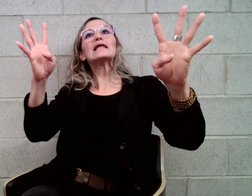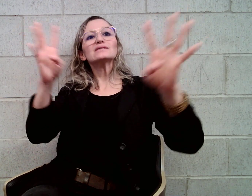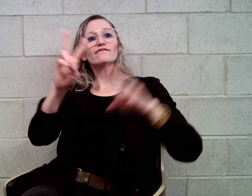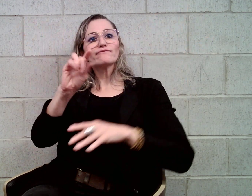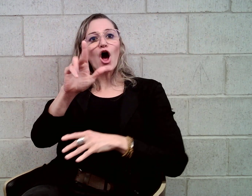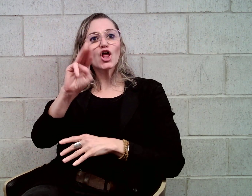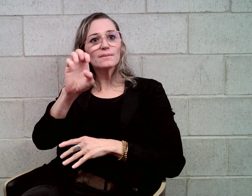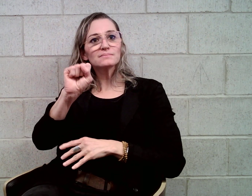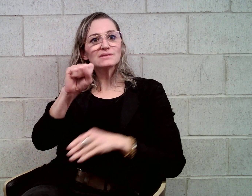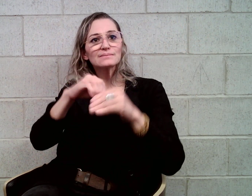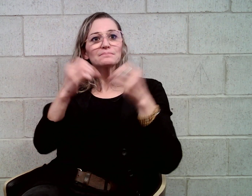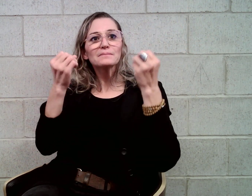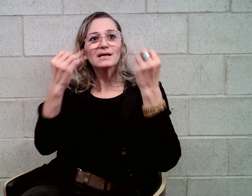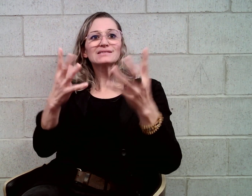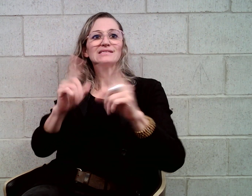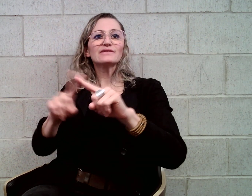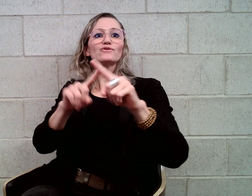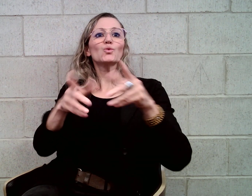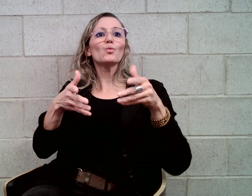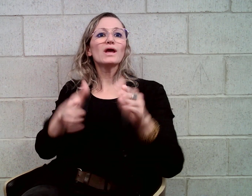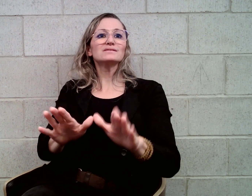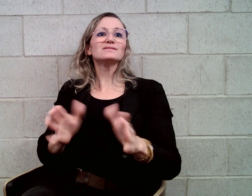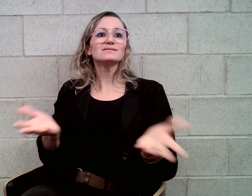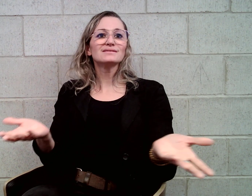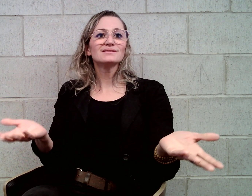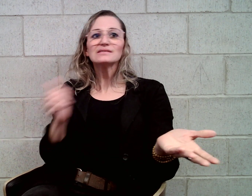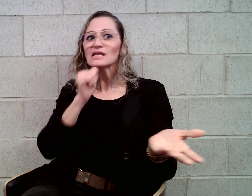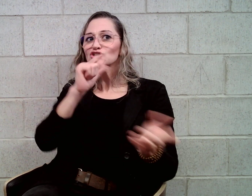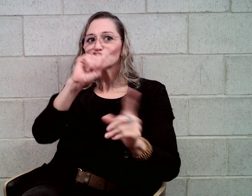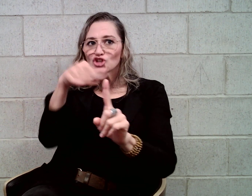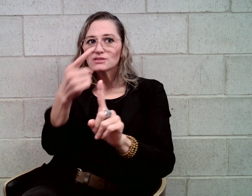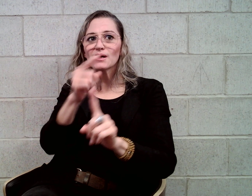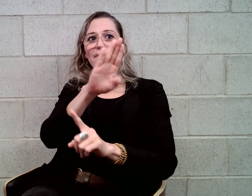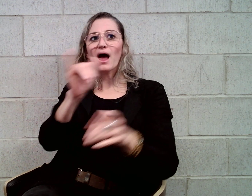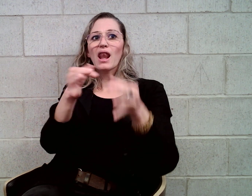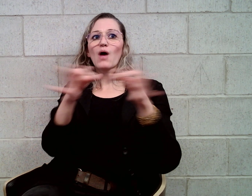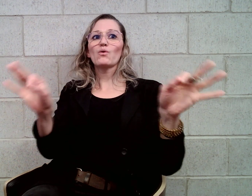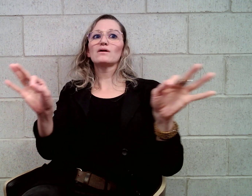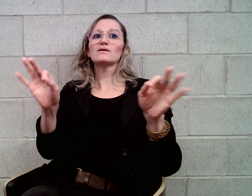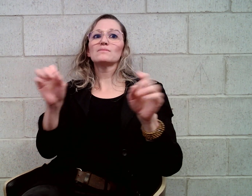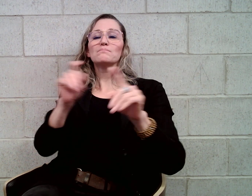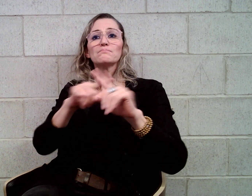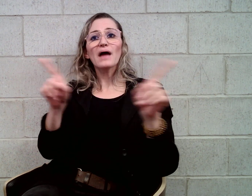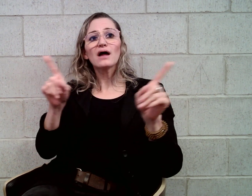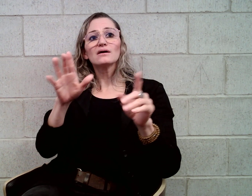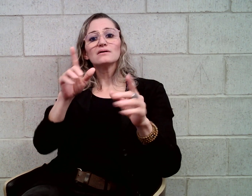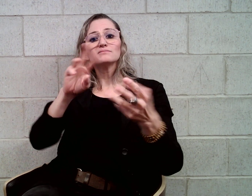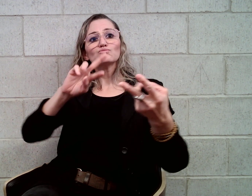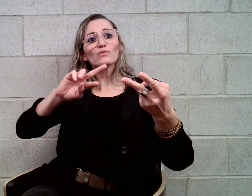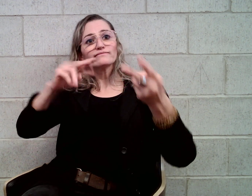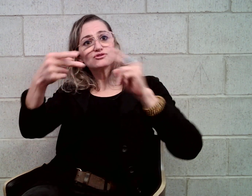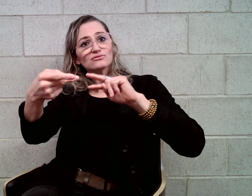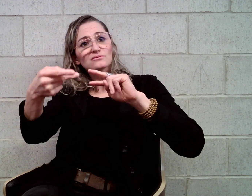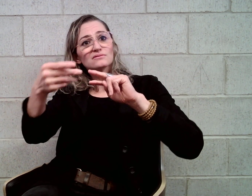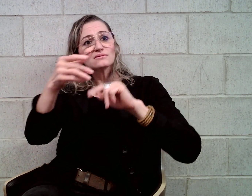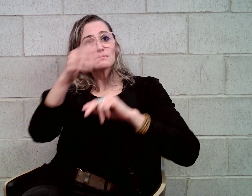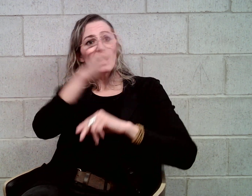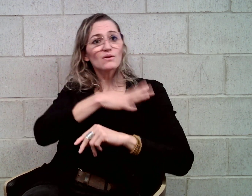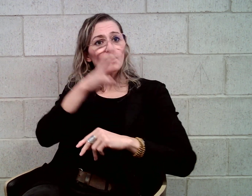production speaks volumes in many, many different ways. Not just the bilingual nature of it,